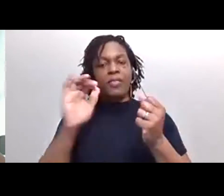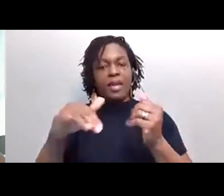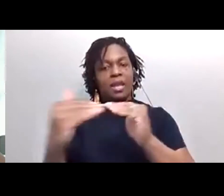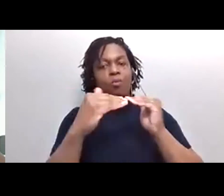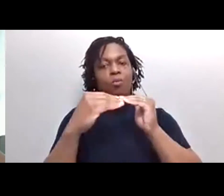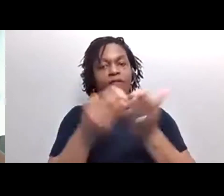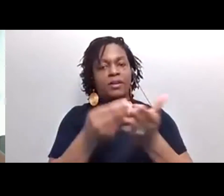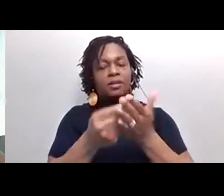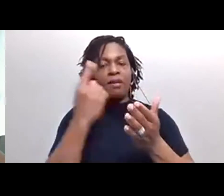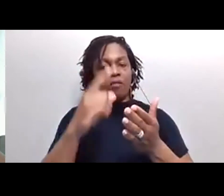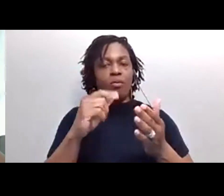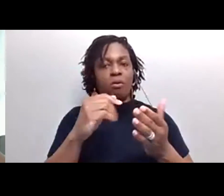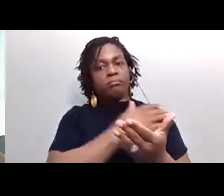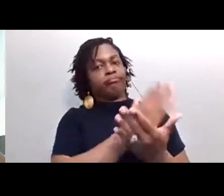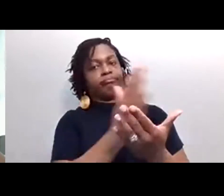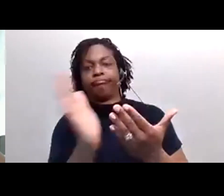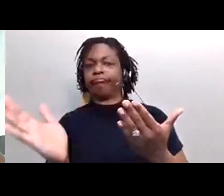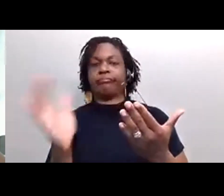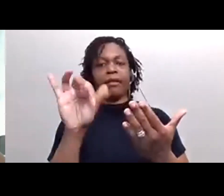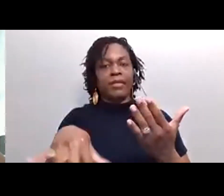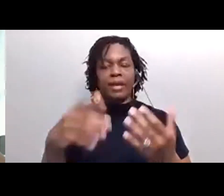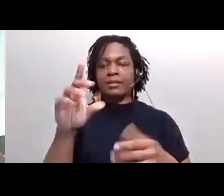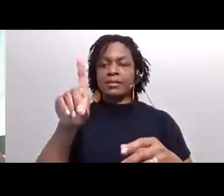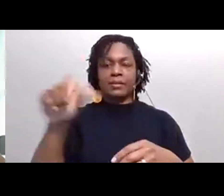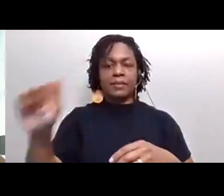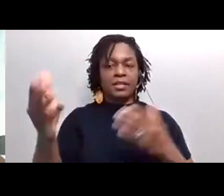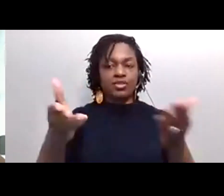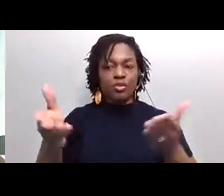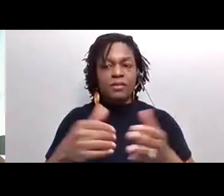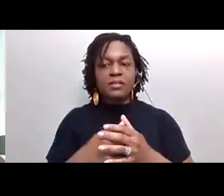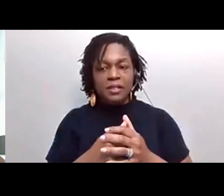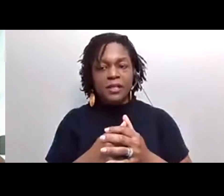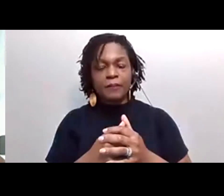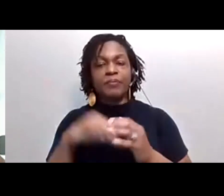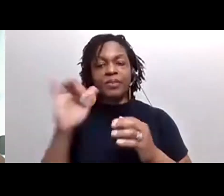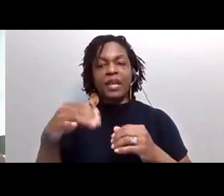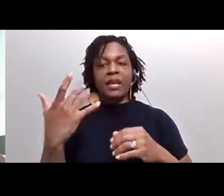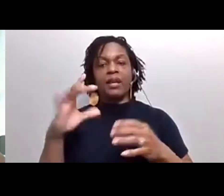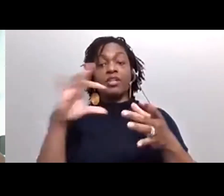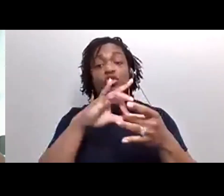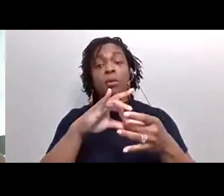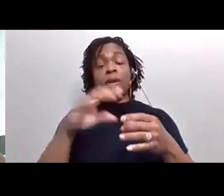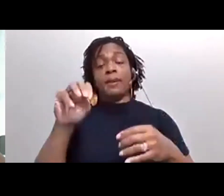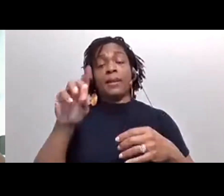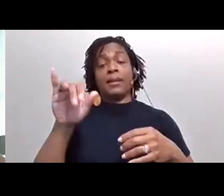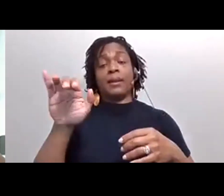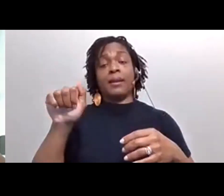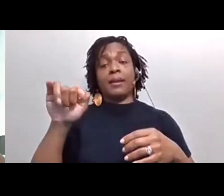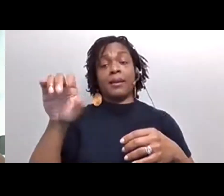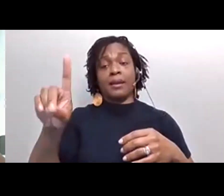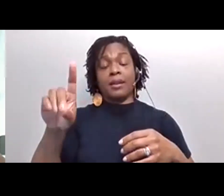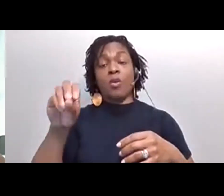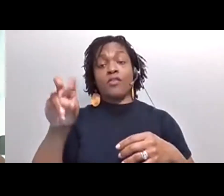services. And I see Bambi just put this in the chat too. The Joint Medicaid Oversight Committee is meeting